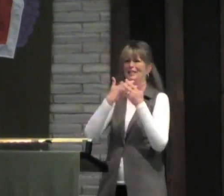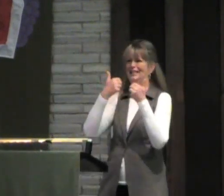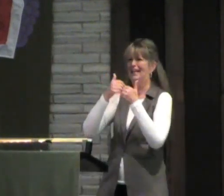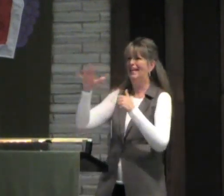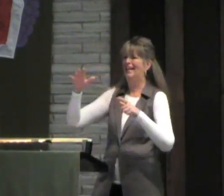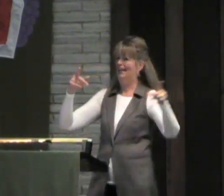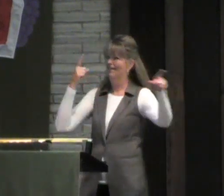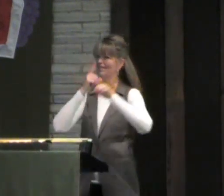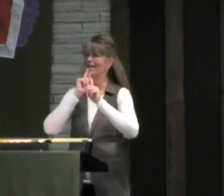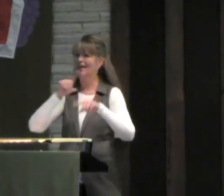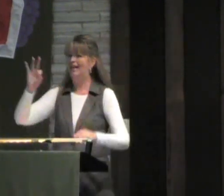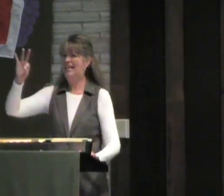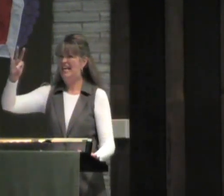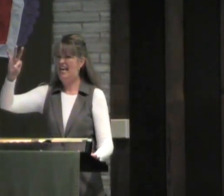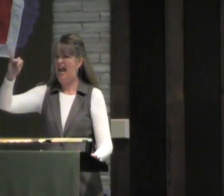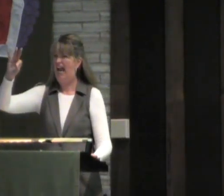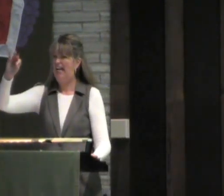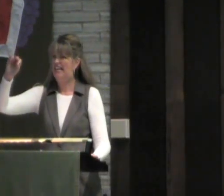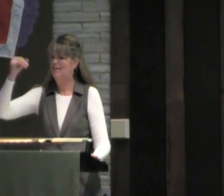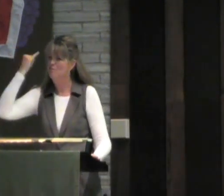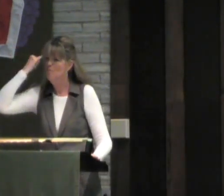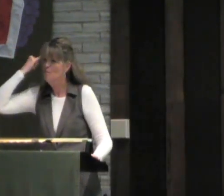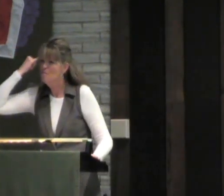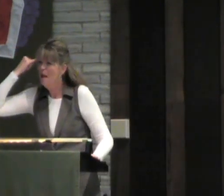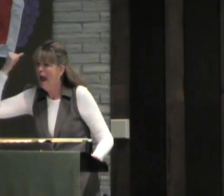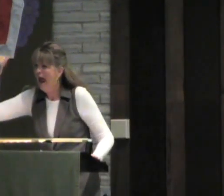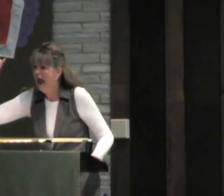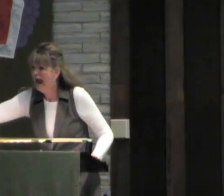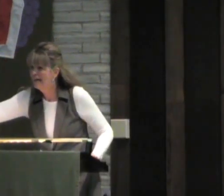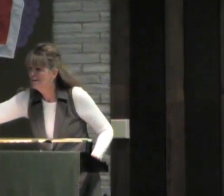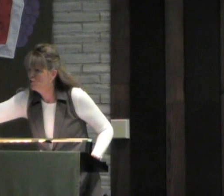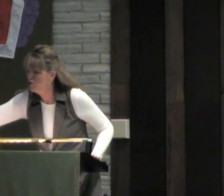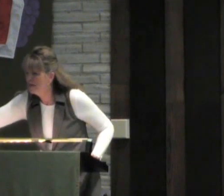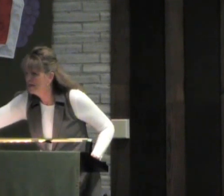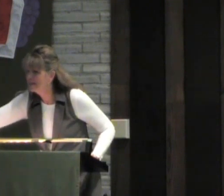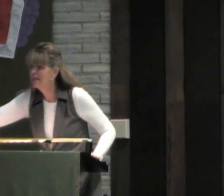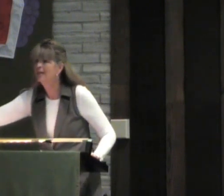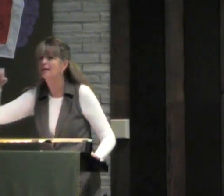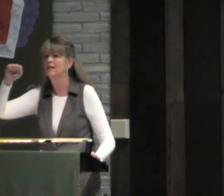It was a game. That's a good game then, I guess. Right, so 90. Sarah was 90. Can you imagine?